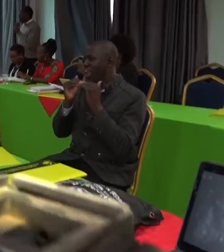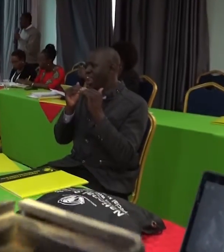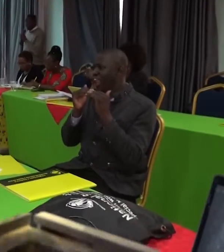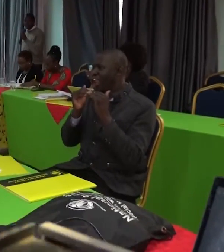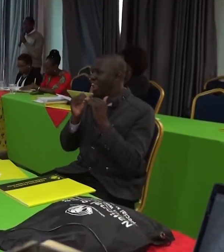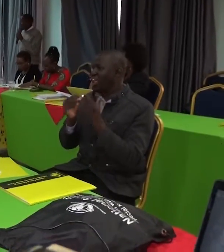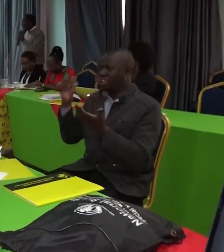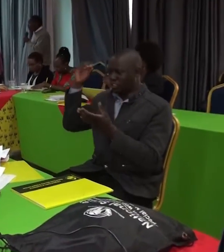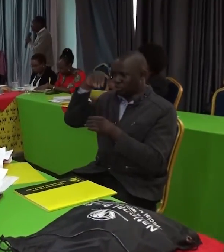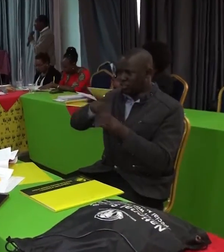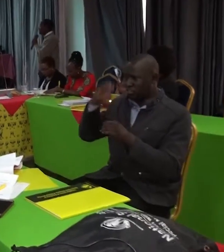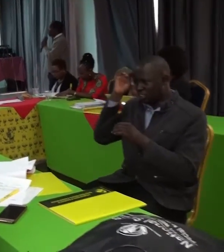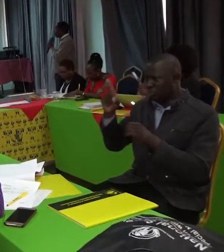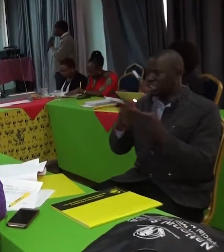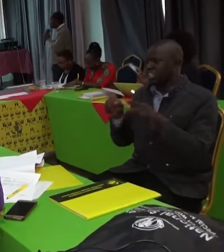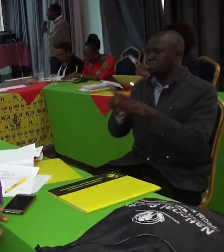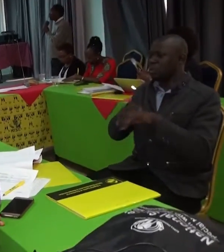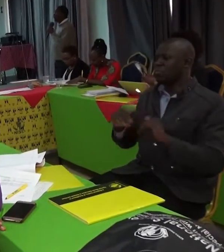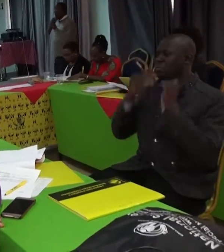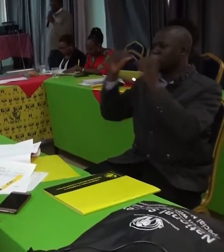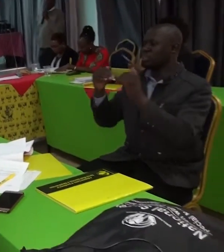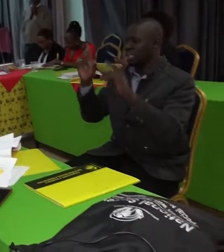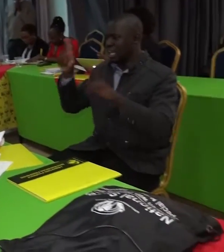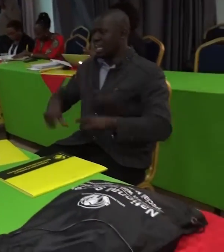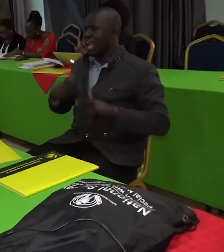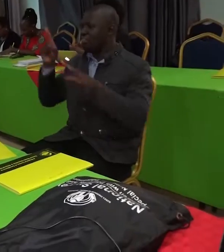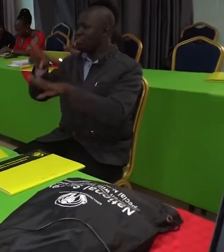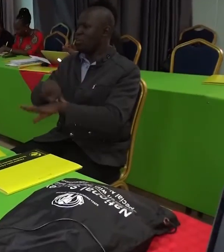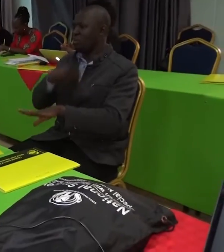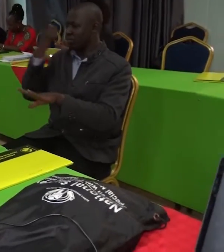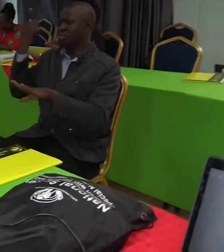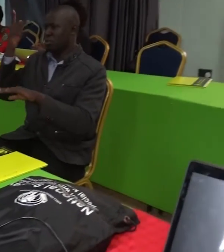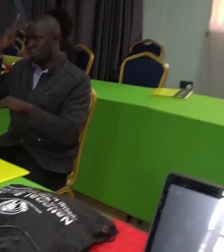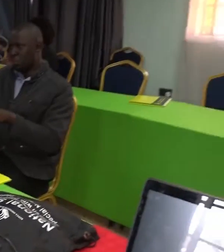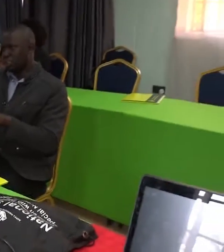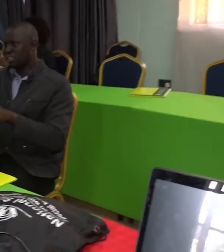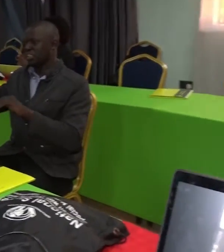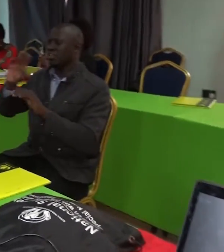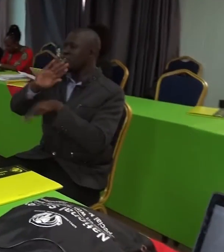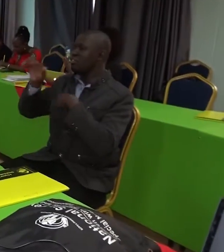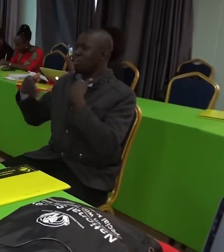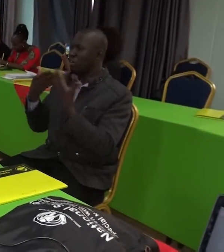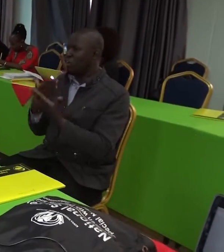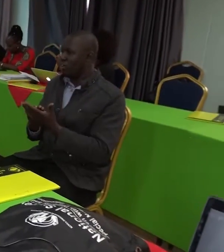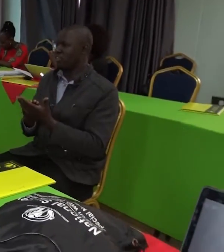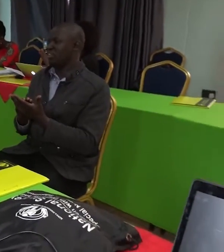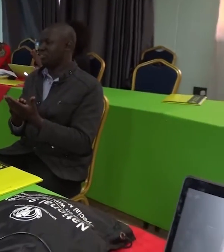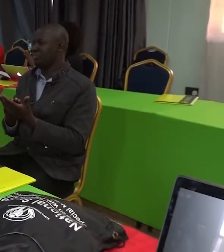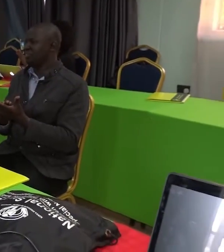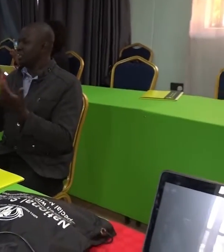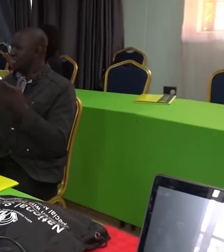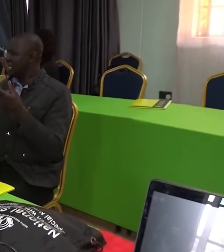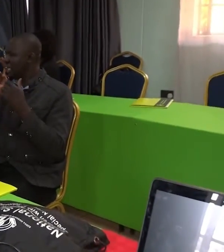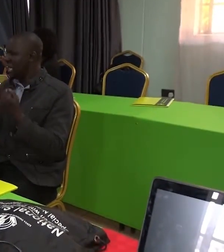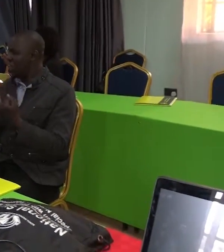and promote lifelong learning opportunities for all. It's very express. Which